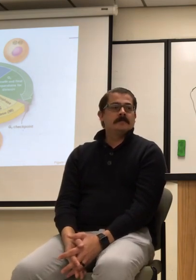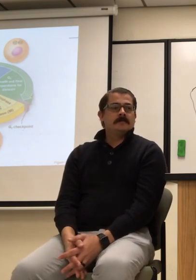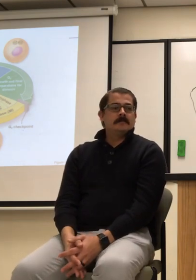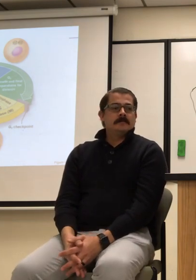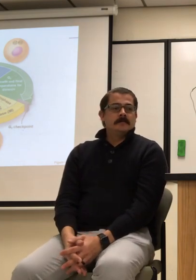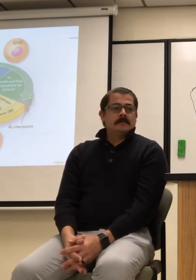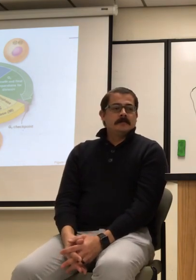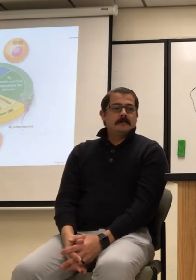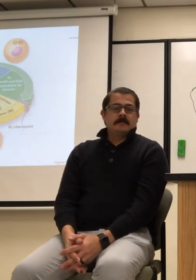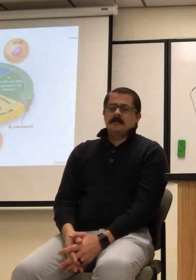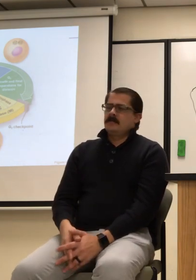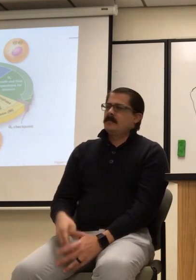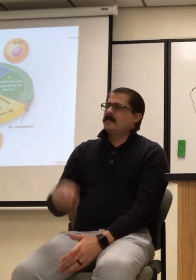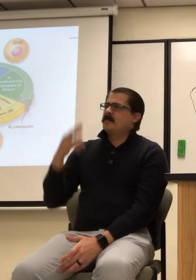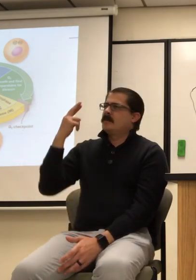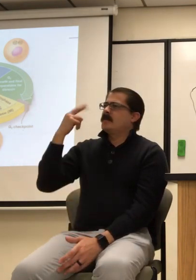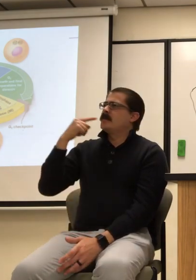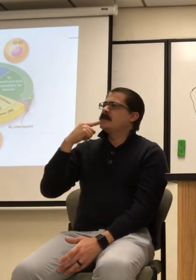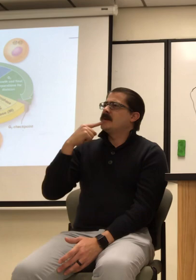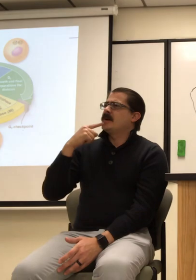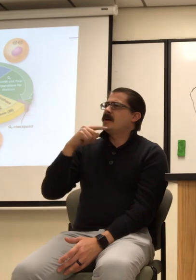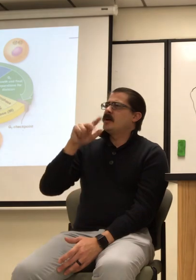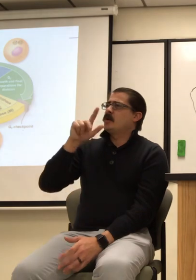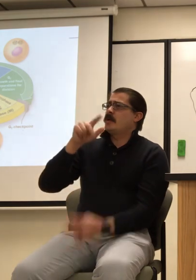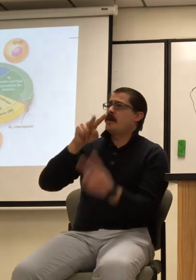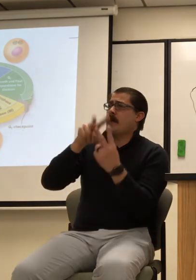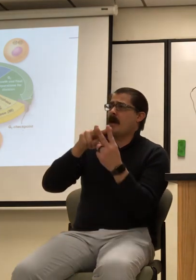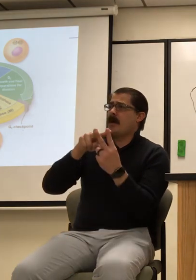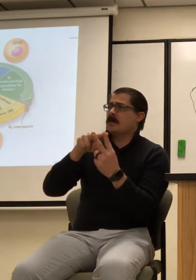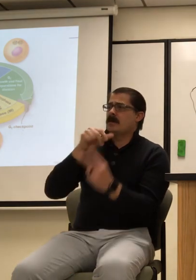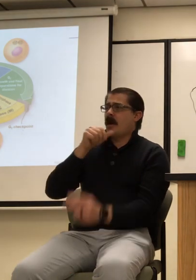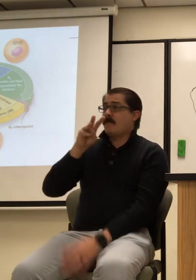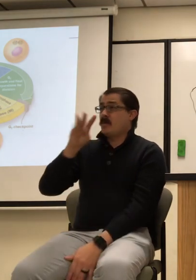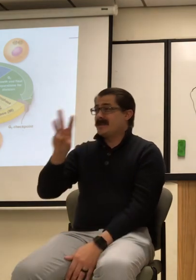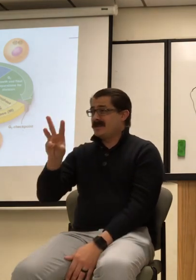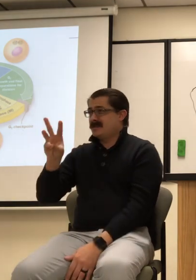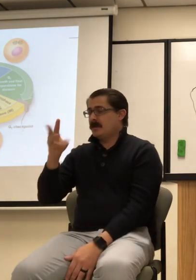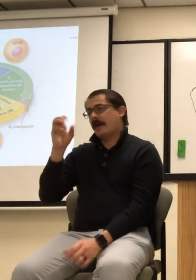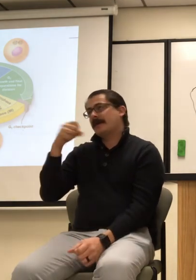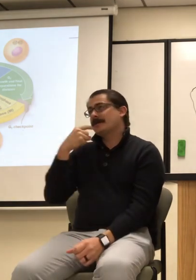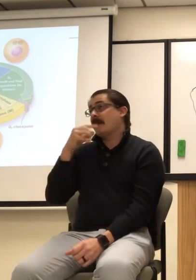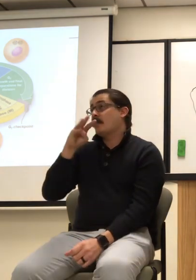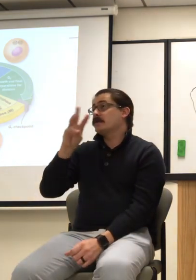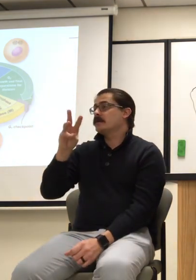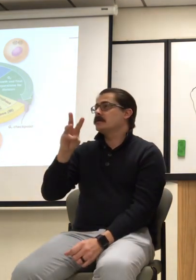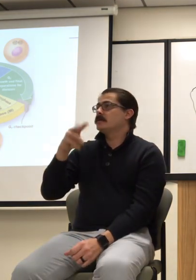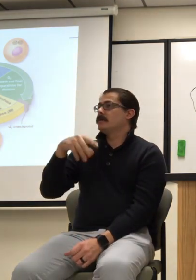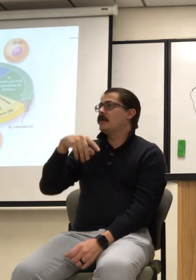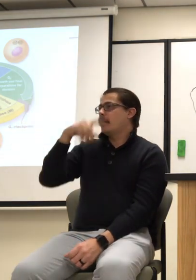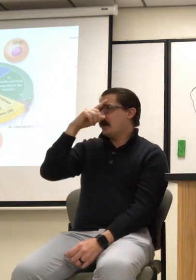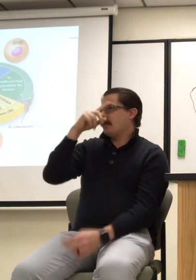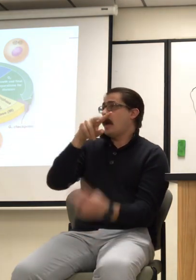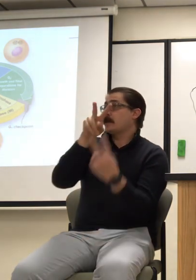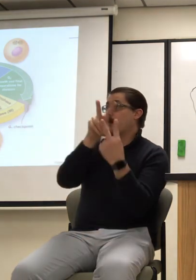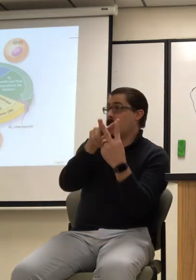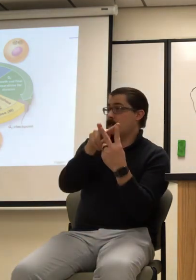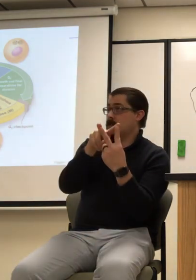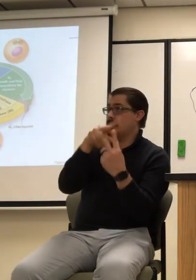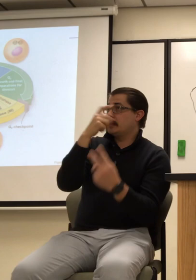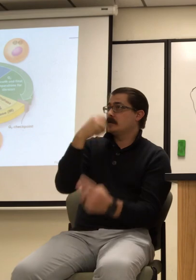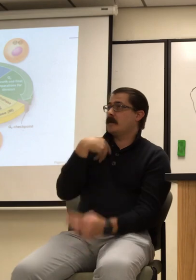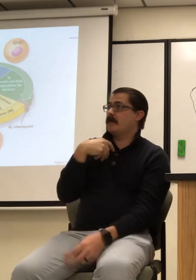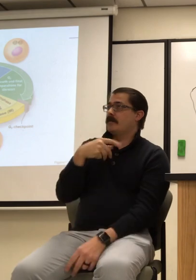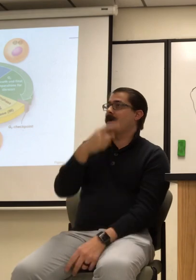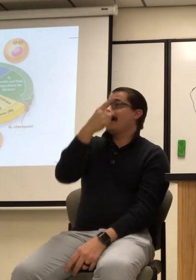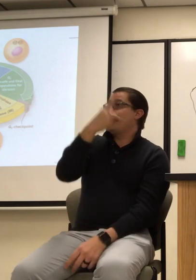The reason why I say 23 pairs and not 46, I could say 46, but I like you to think of it as pairs because you got